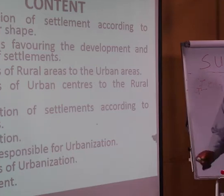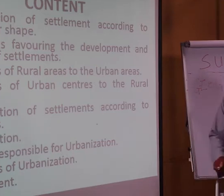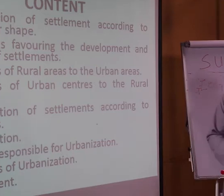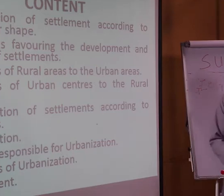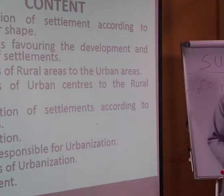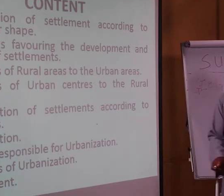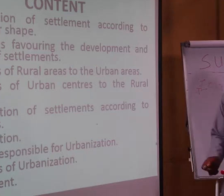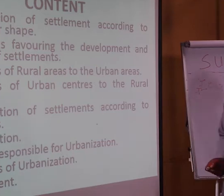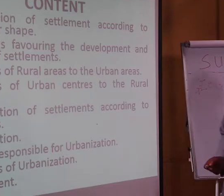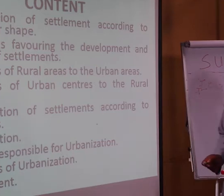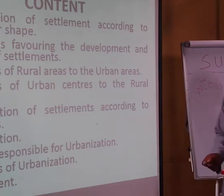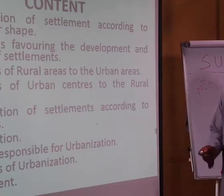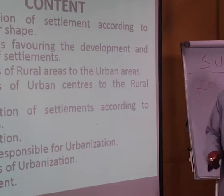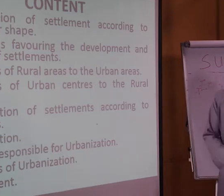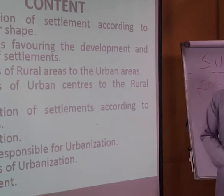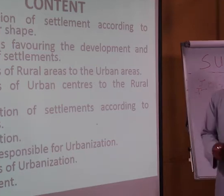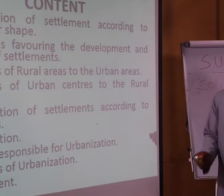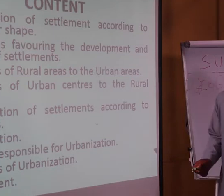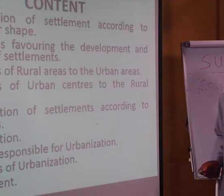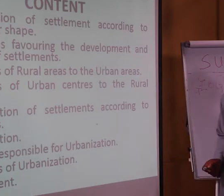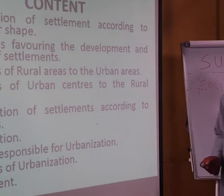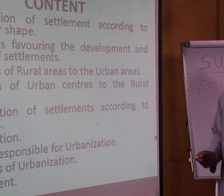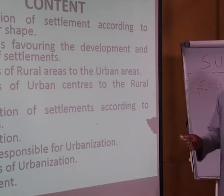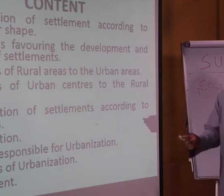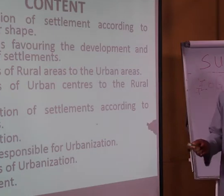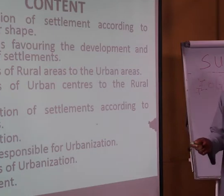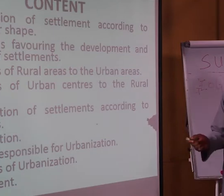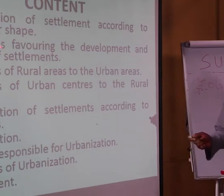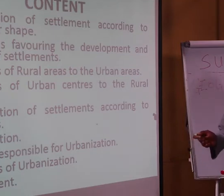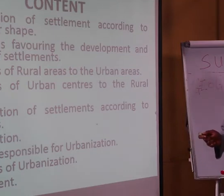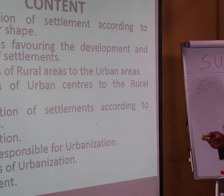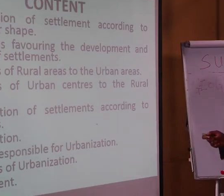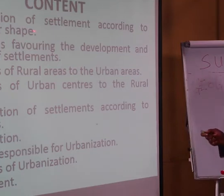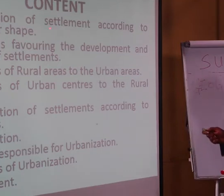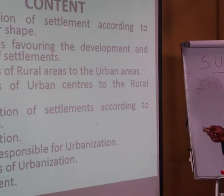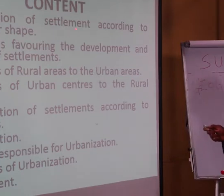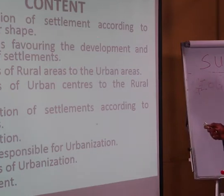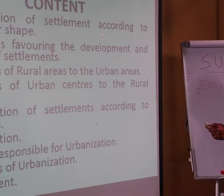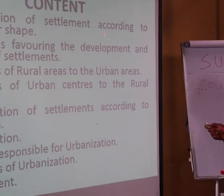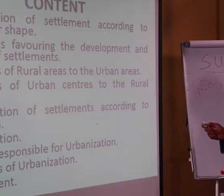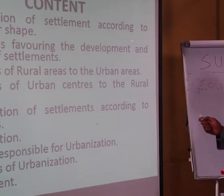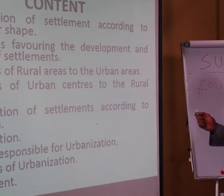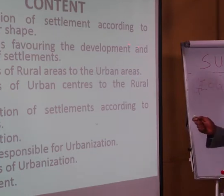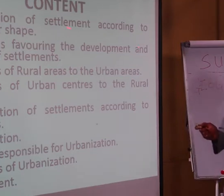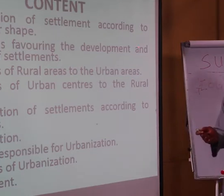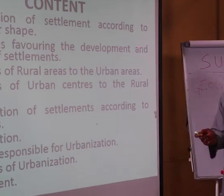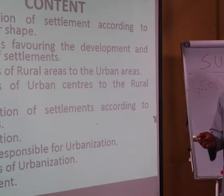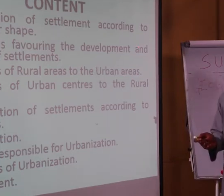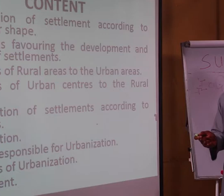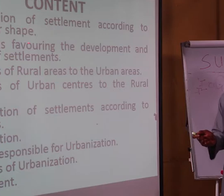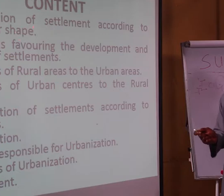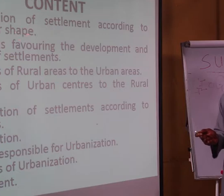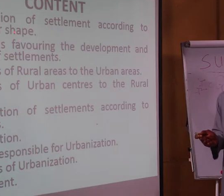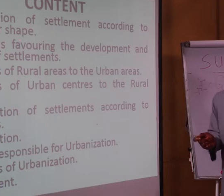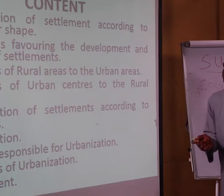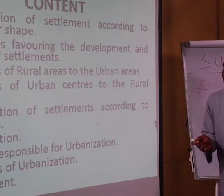content of today, the same settlement, we are going to be talking about classification of settlement according to their